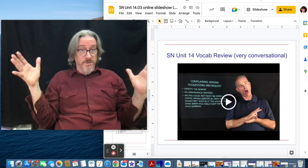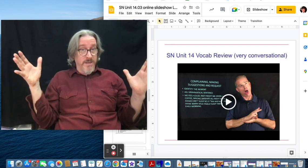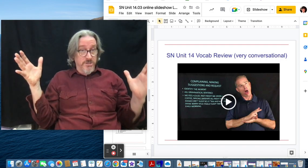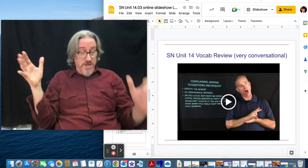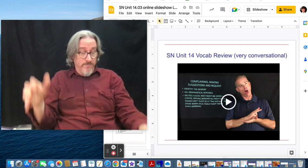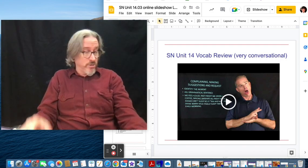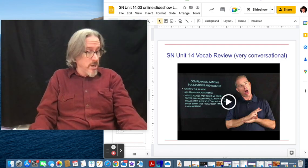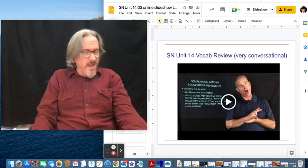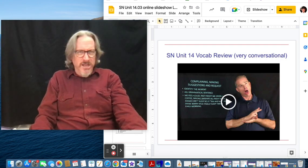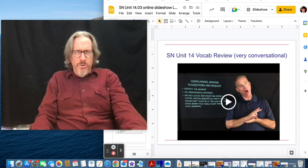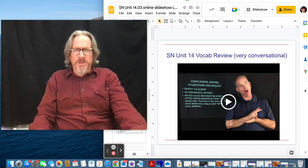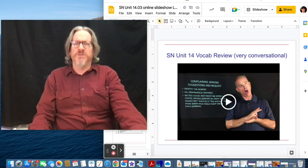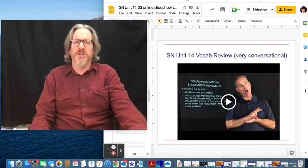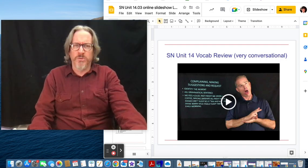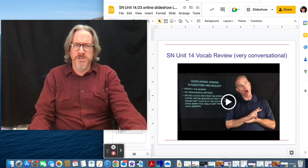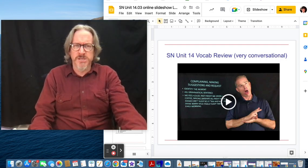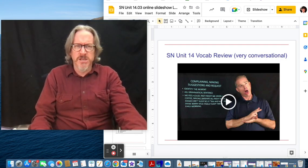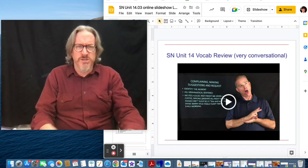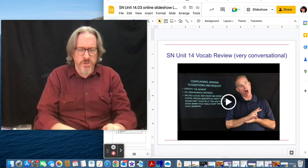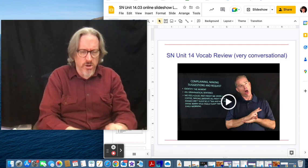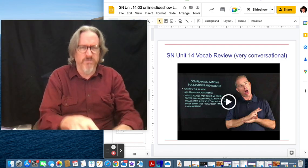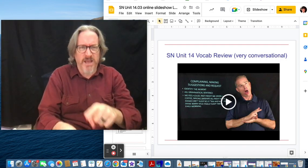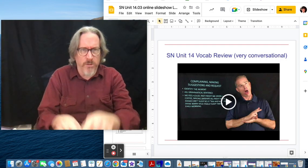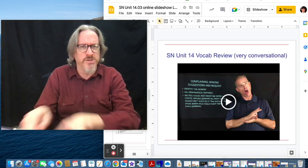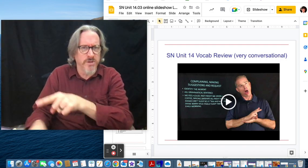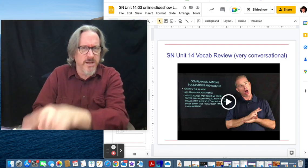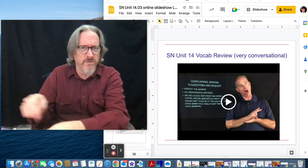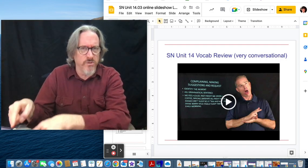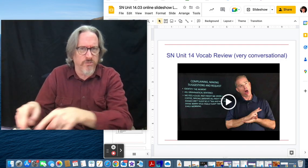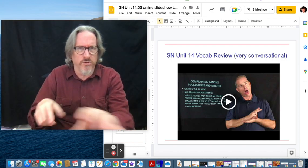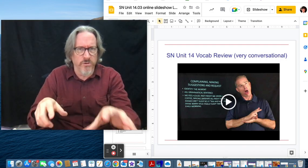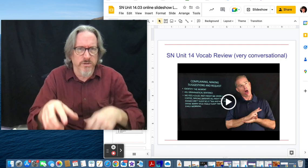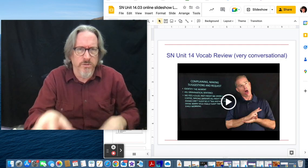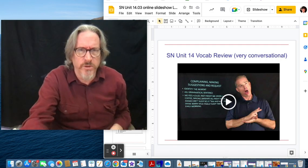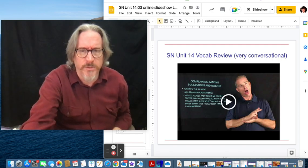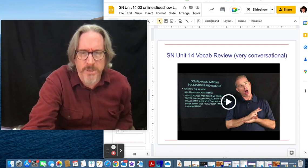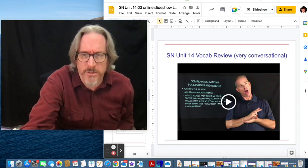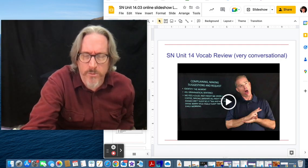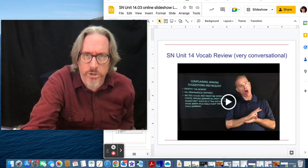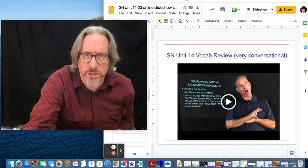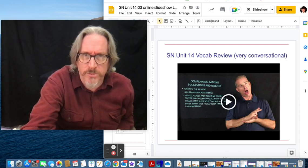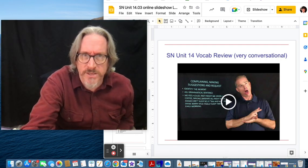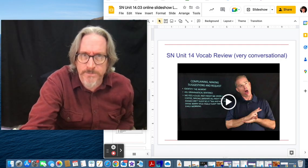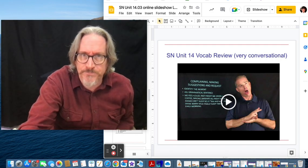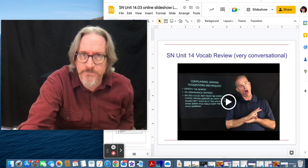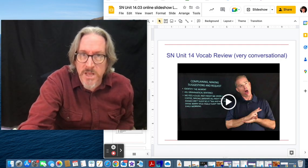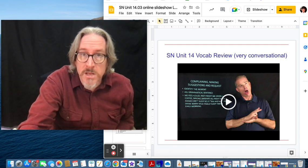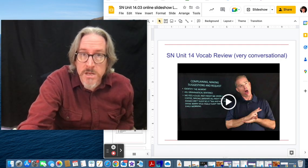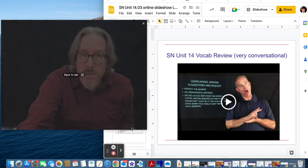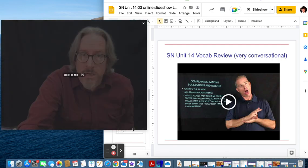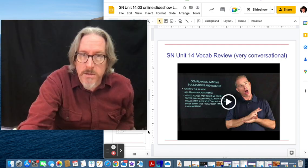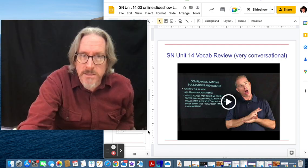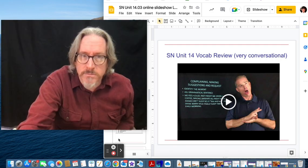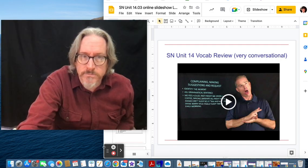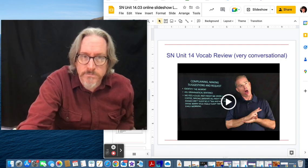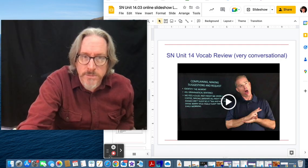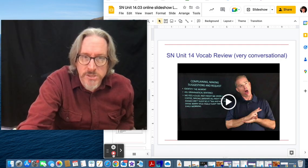was a big chapter into a bunch of little ones so that hopefully it helps you kind of go through and we can be a little bit more clear with them. All right.